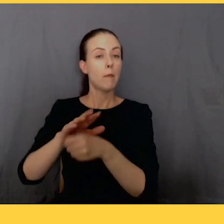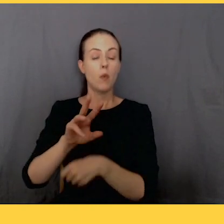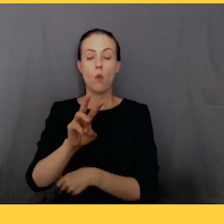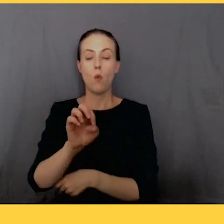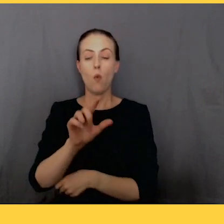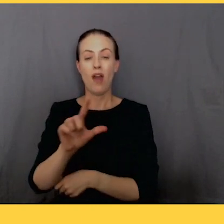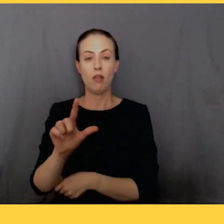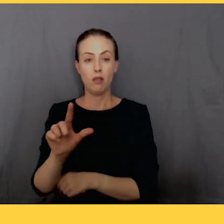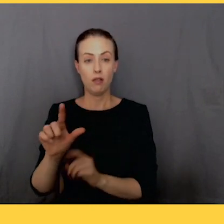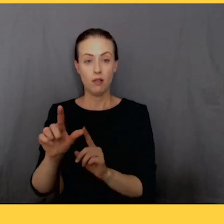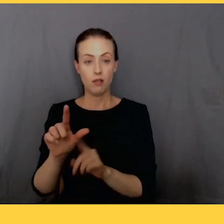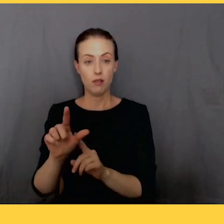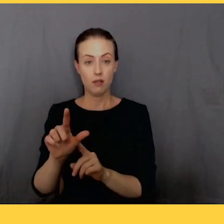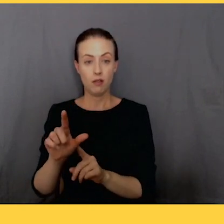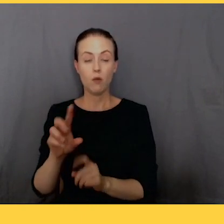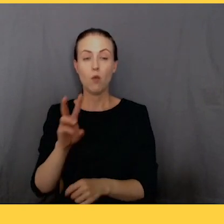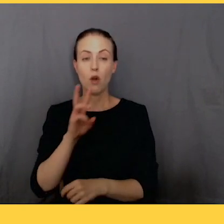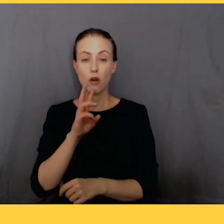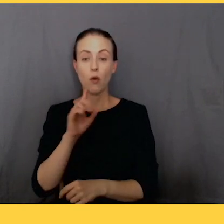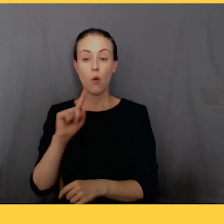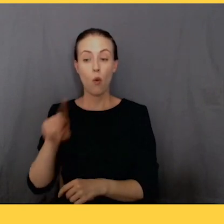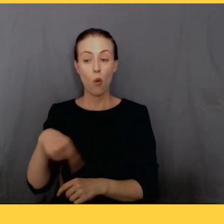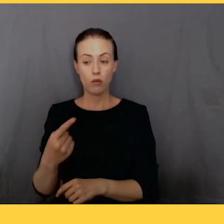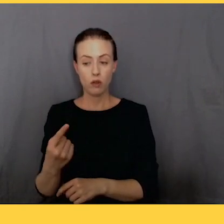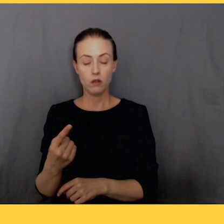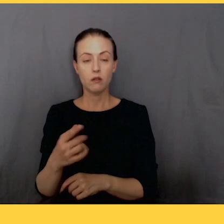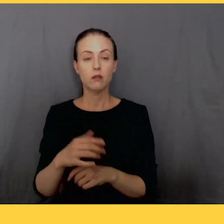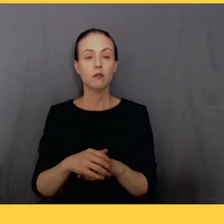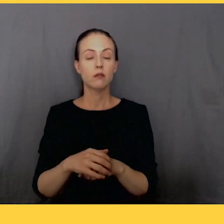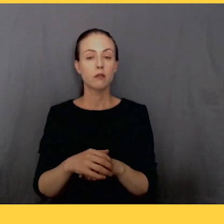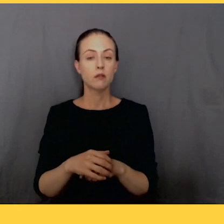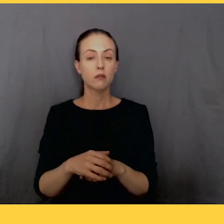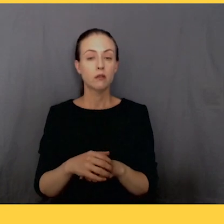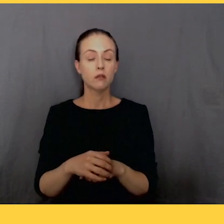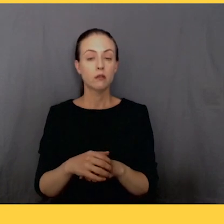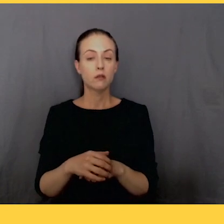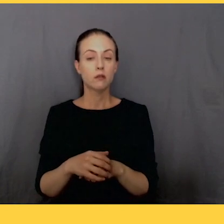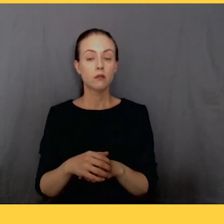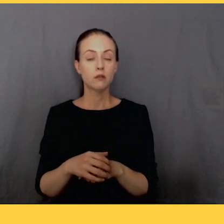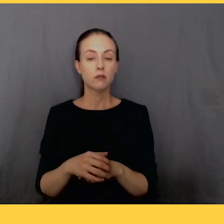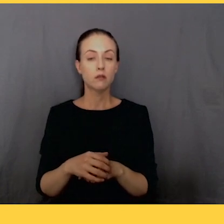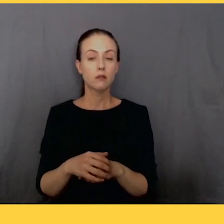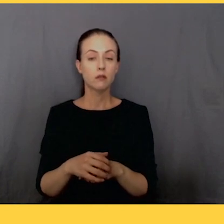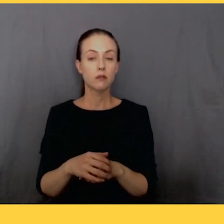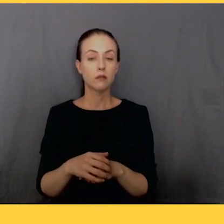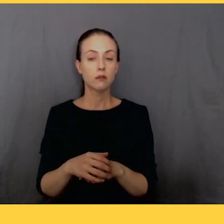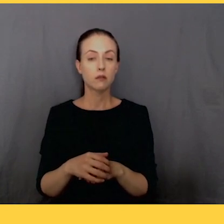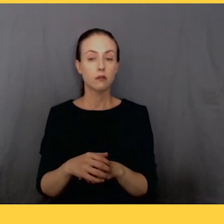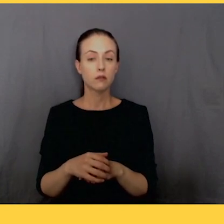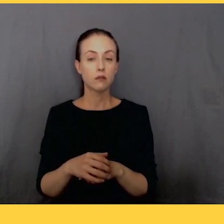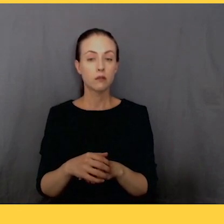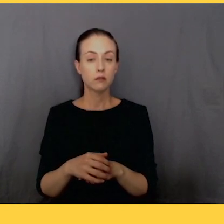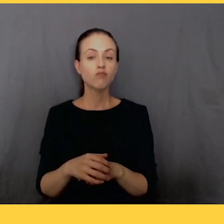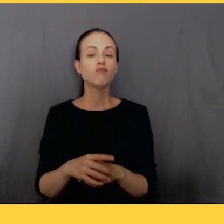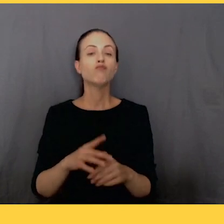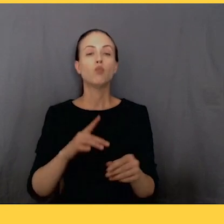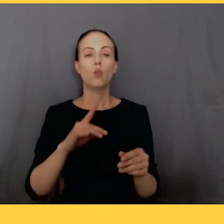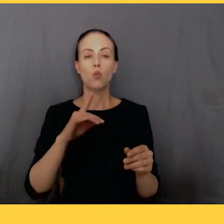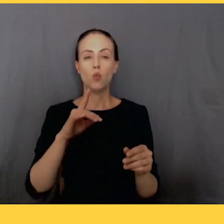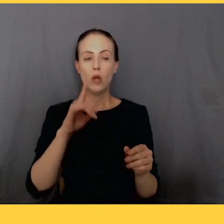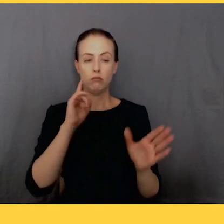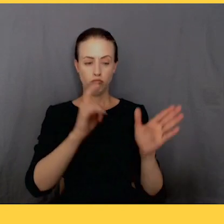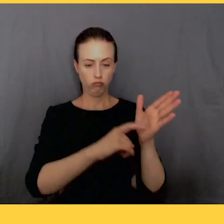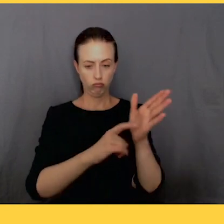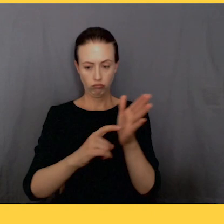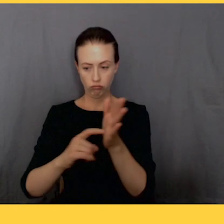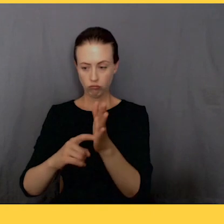water system, but actually their own well water. And in this case, we've identified a small segment of customers in high fire risk areas